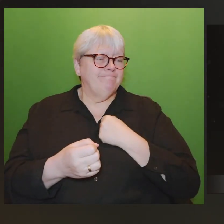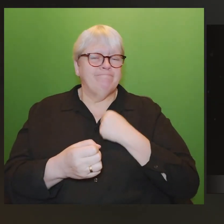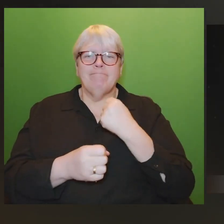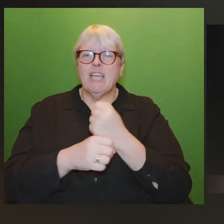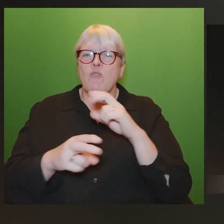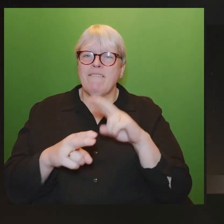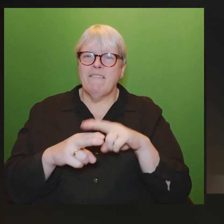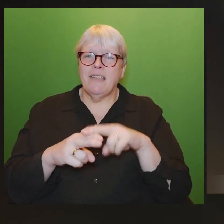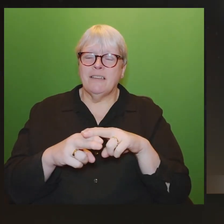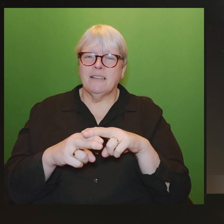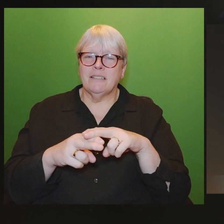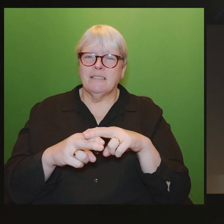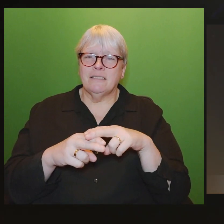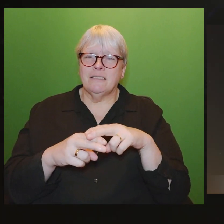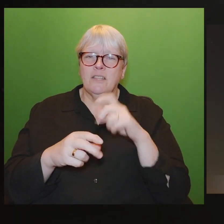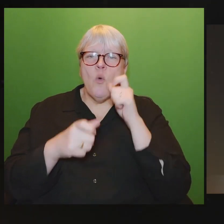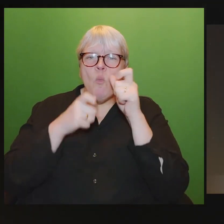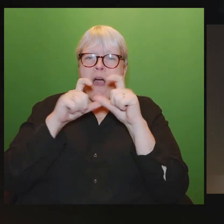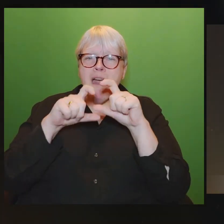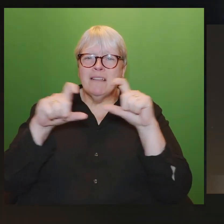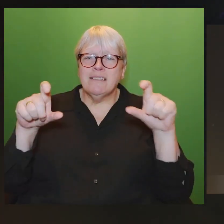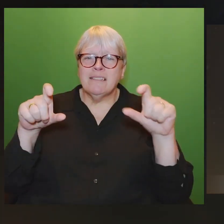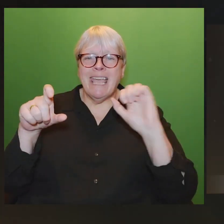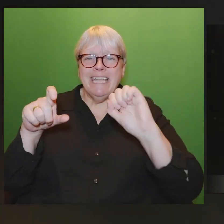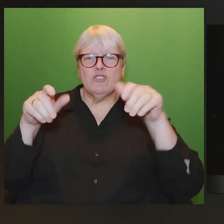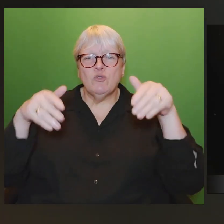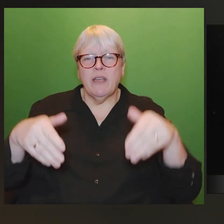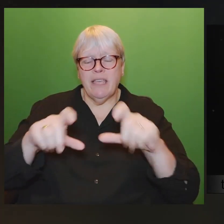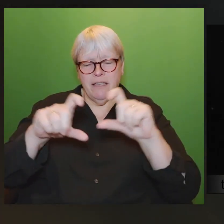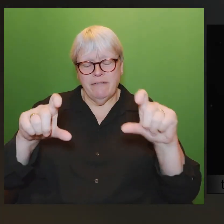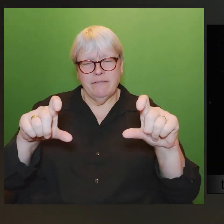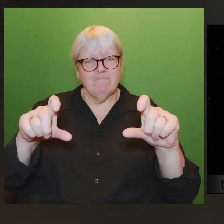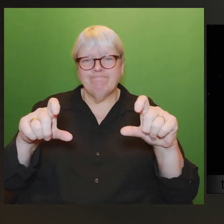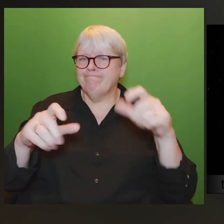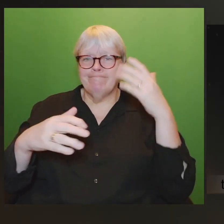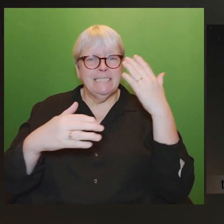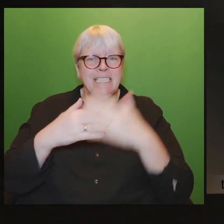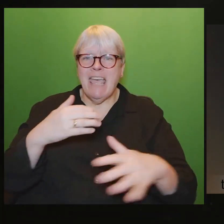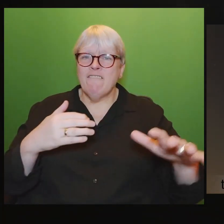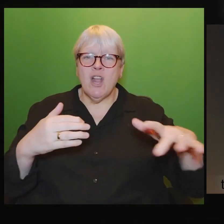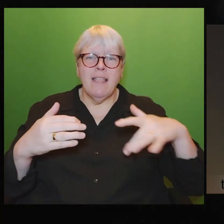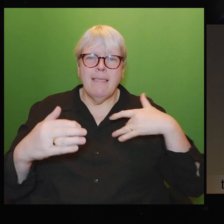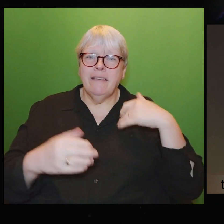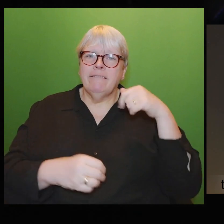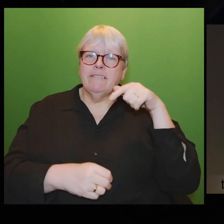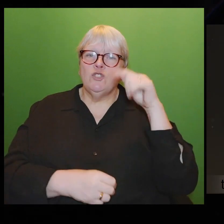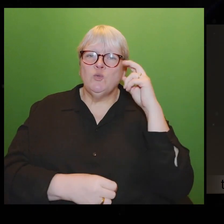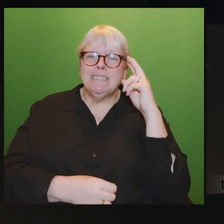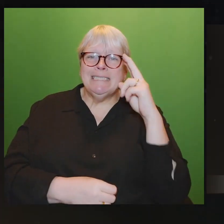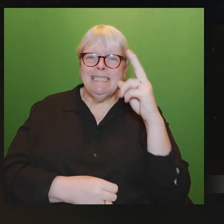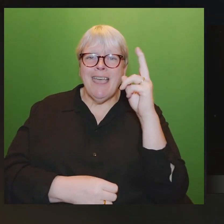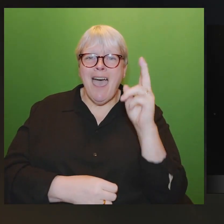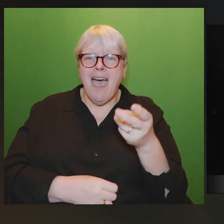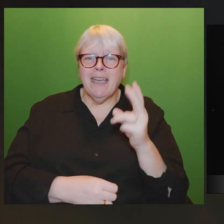see themselves as very Scottish, but they also know and understand the sacrifices of the generations before